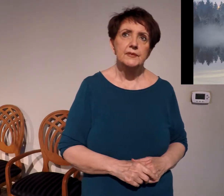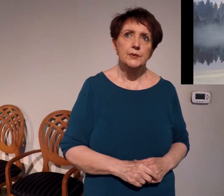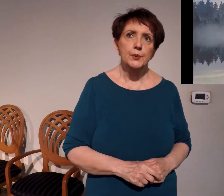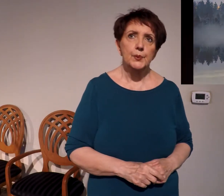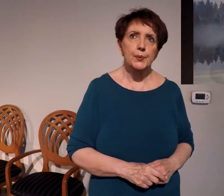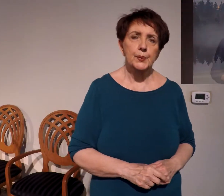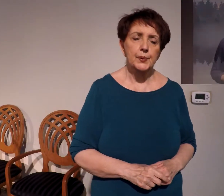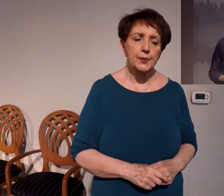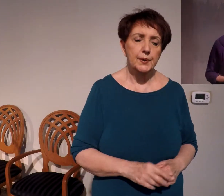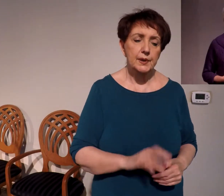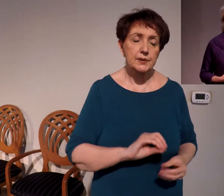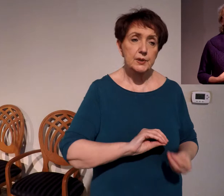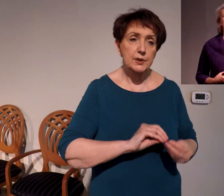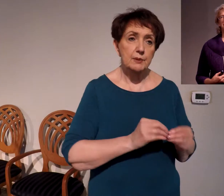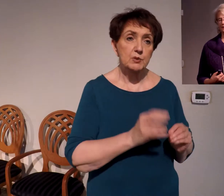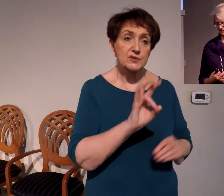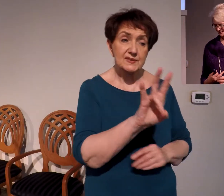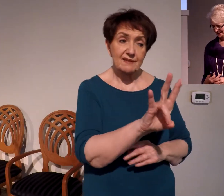Number 7.